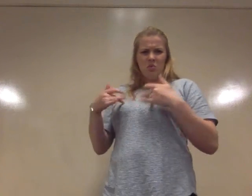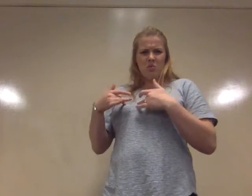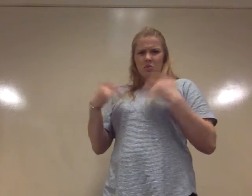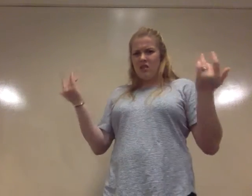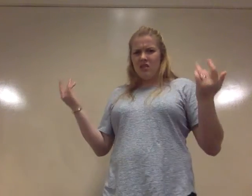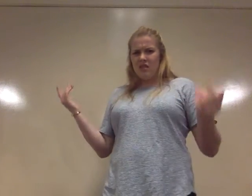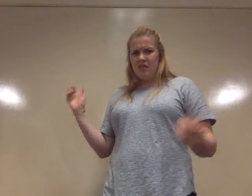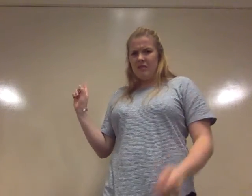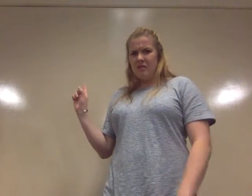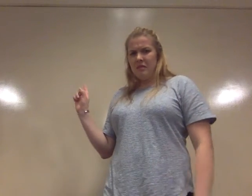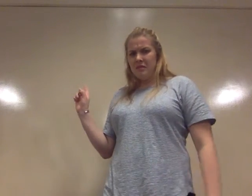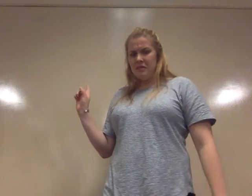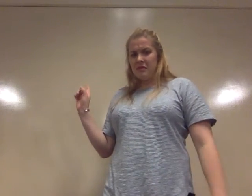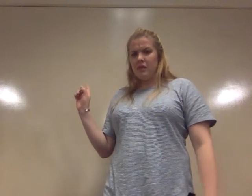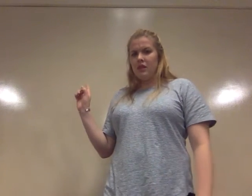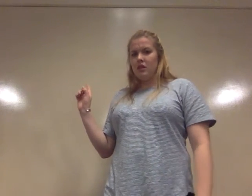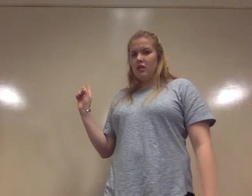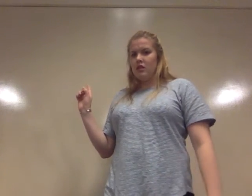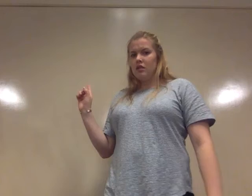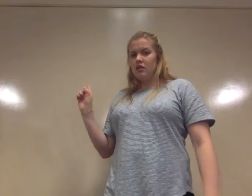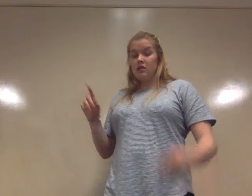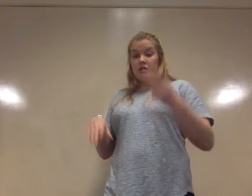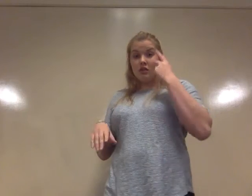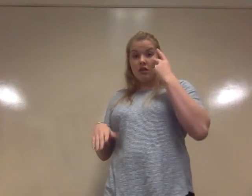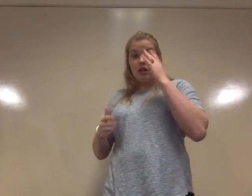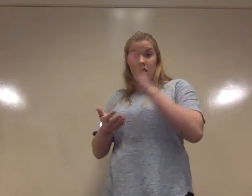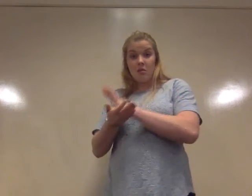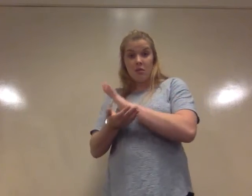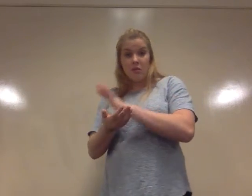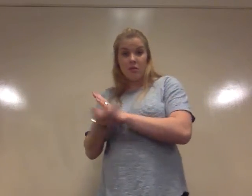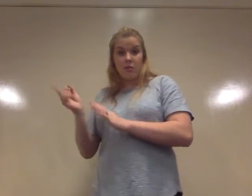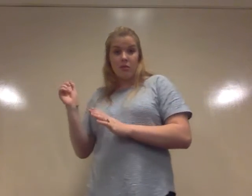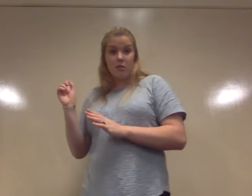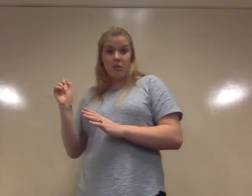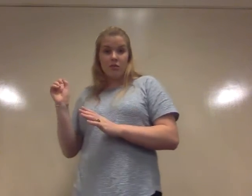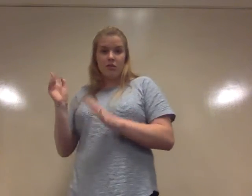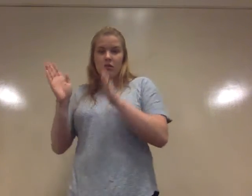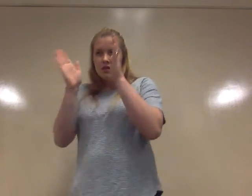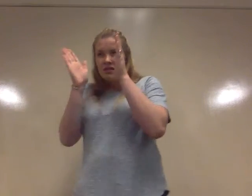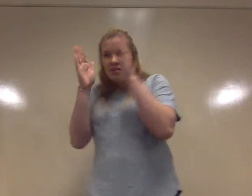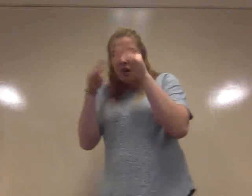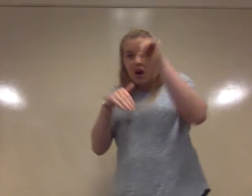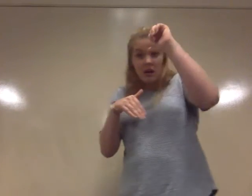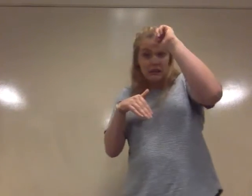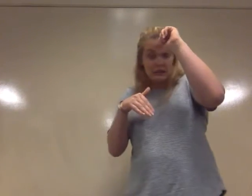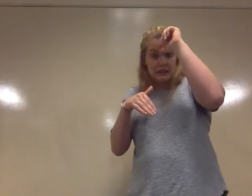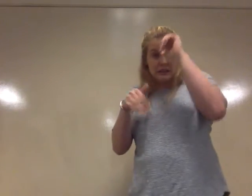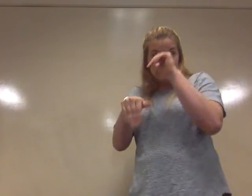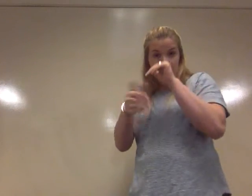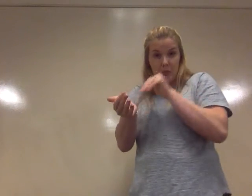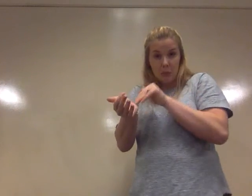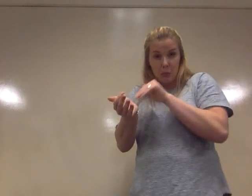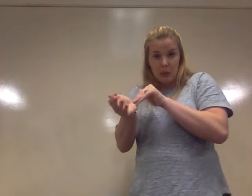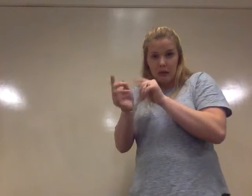afterward, Dr. Campbell came across a scientific paper published in a little-known Indian medical journal. It detailed work that had been done